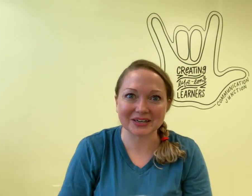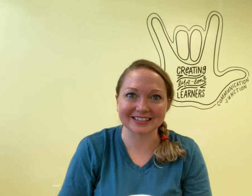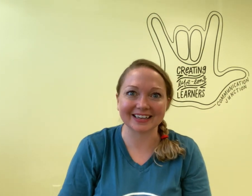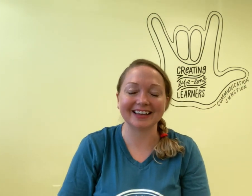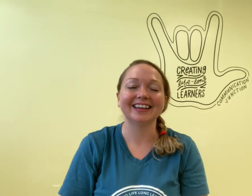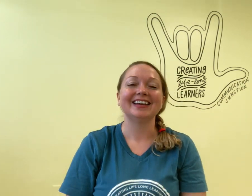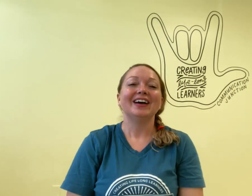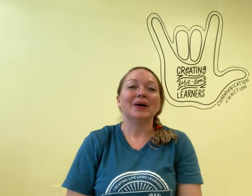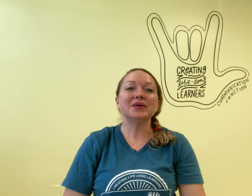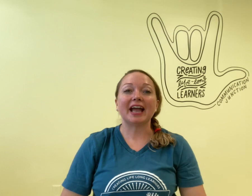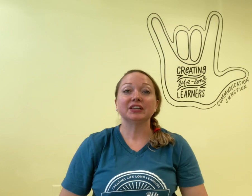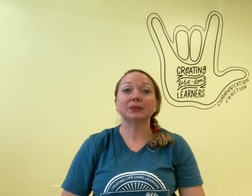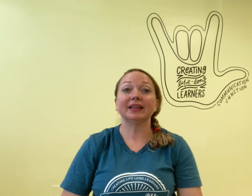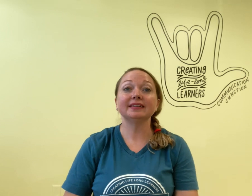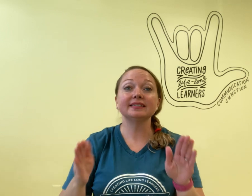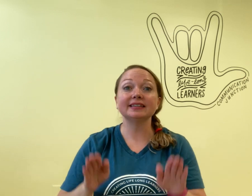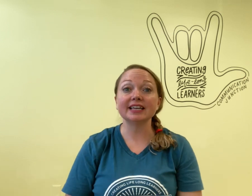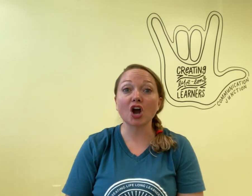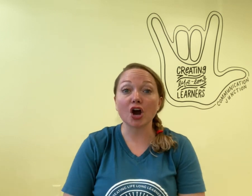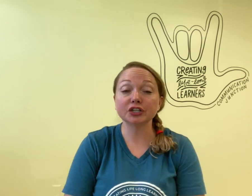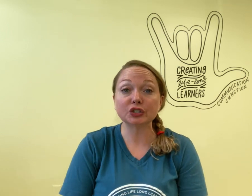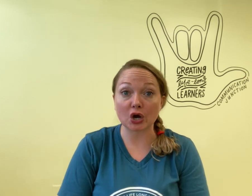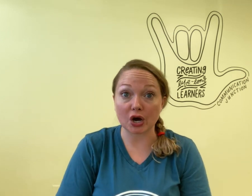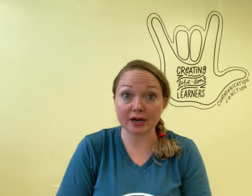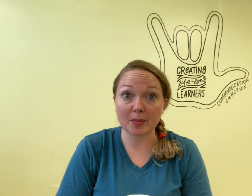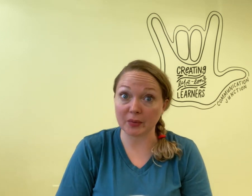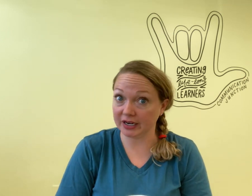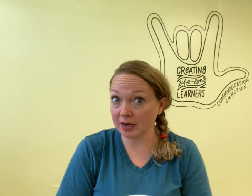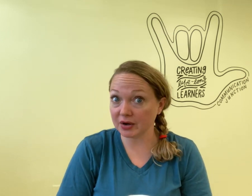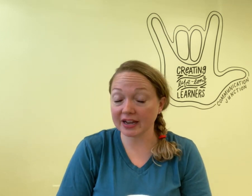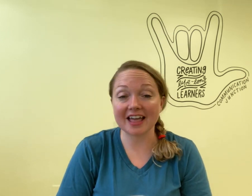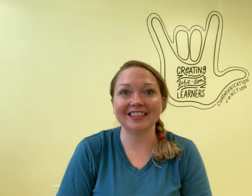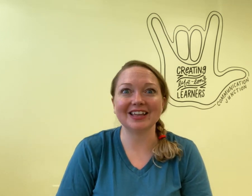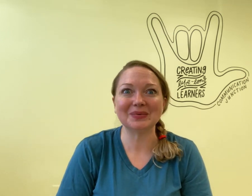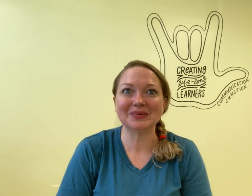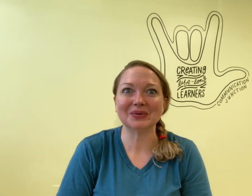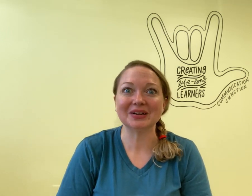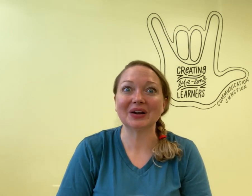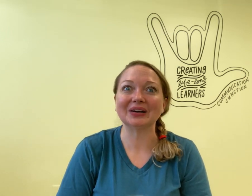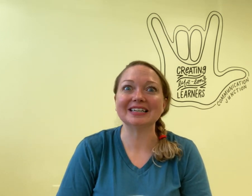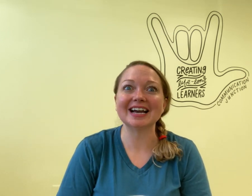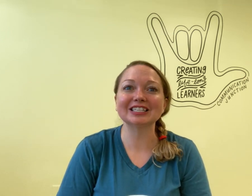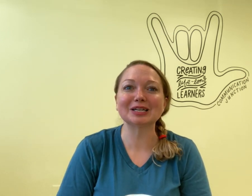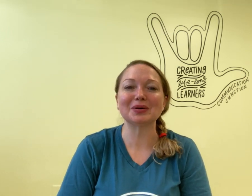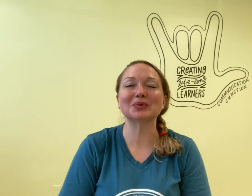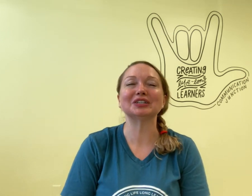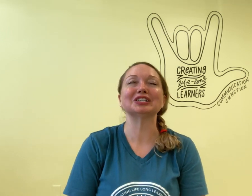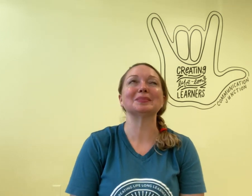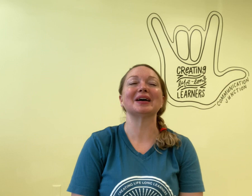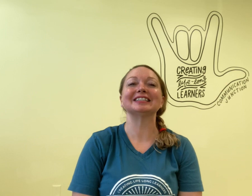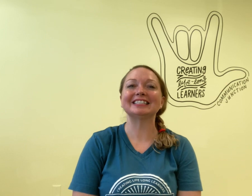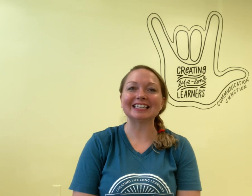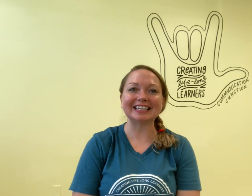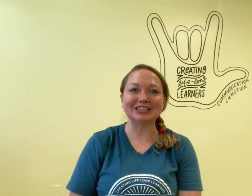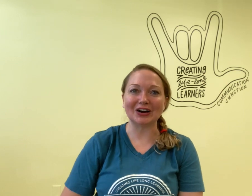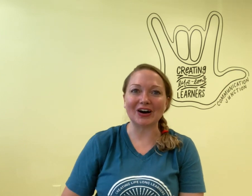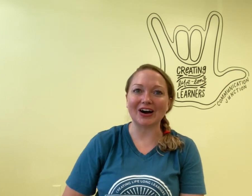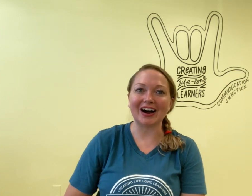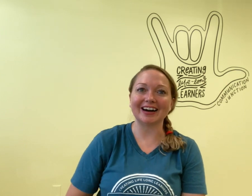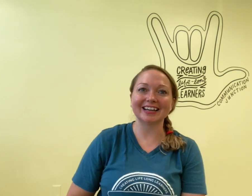it? Okay, so let's sing our song about reading a book, and then we will read our next book, which is about a silly dog. And